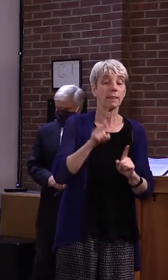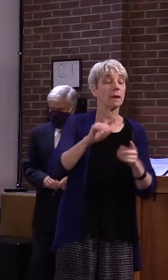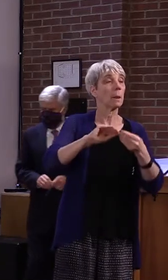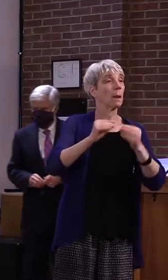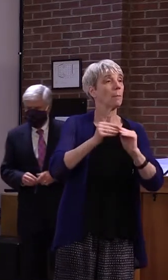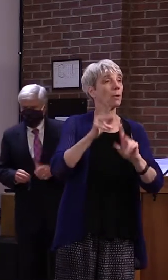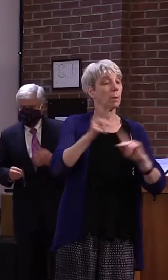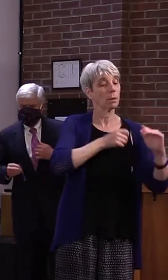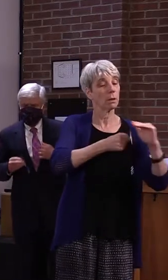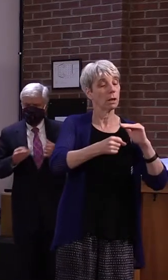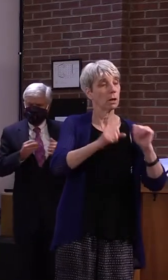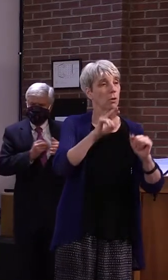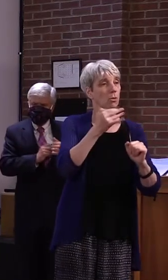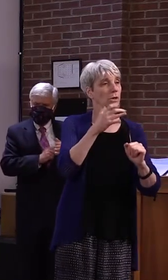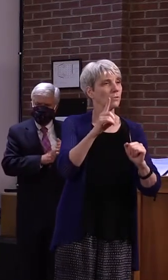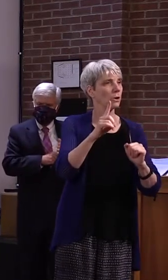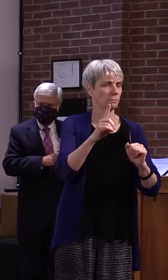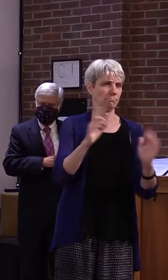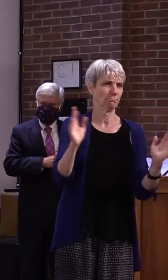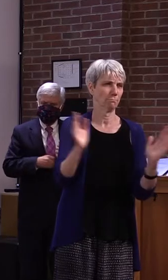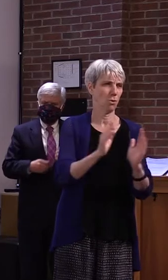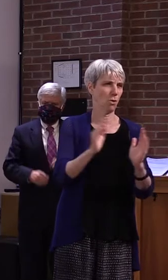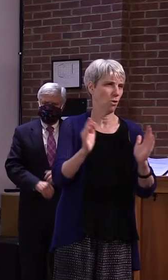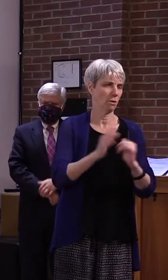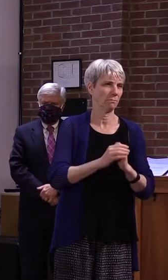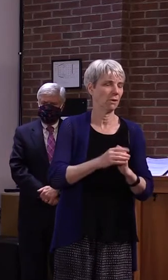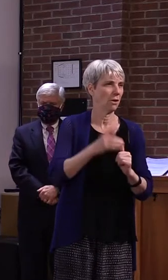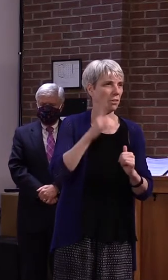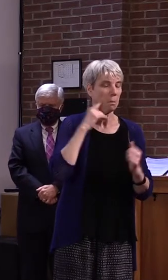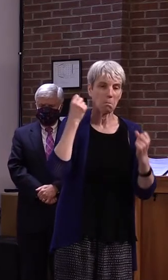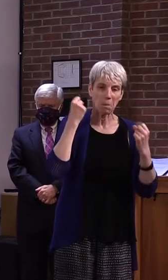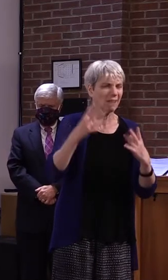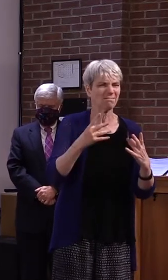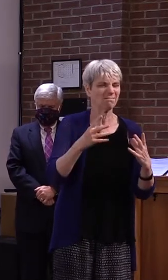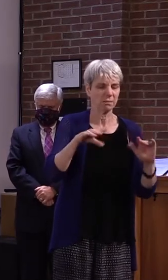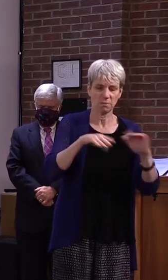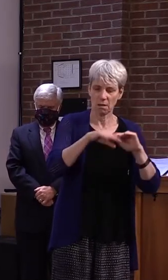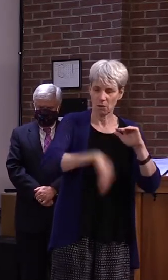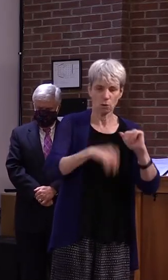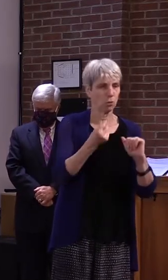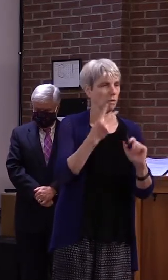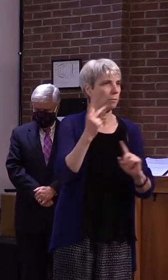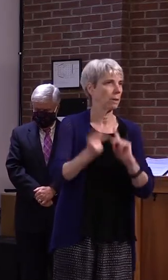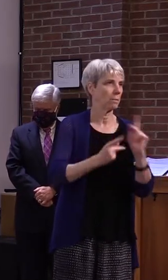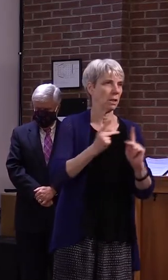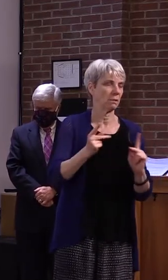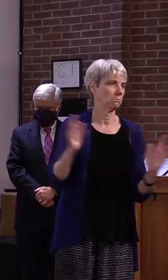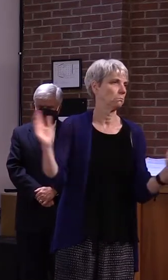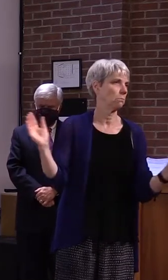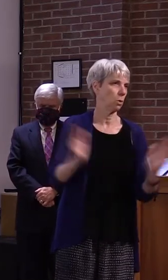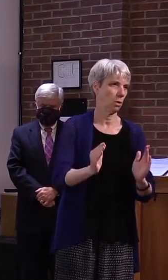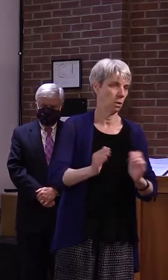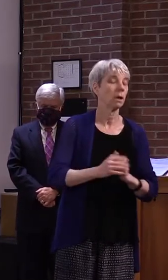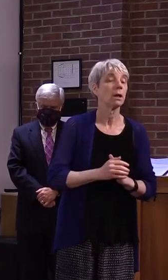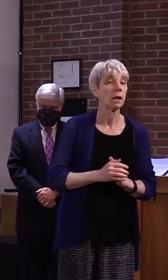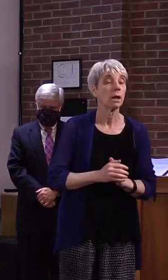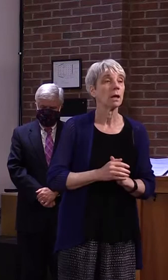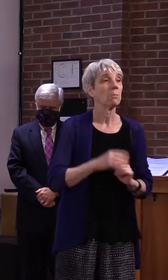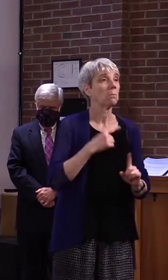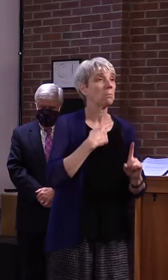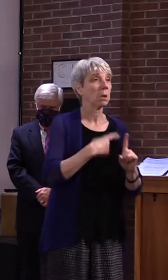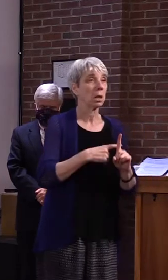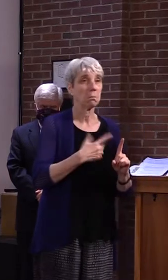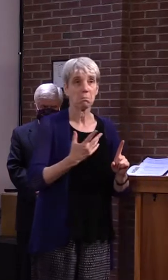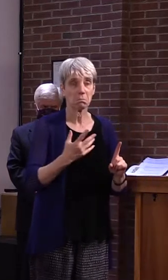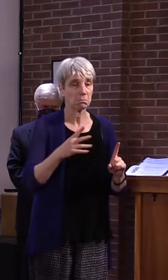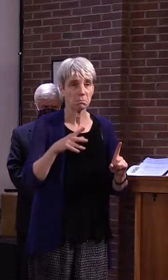number of people, not as originally portrayed, somewhere fewer than a dozen. And there's no indication that we're aware of that there